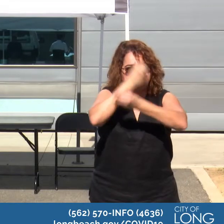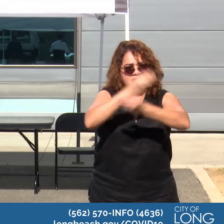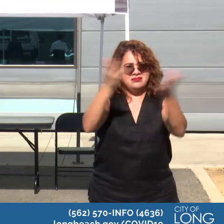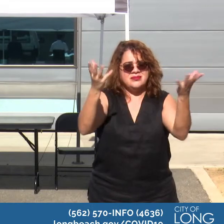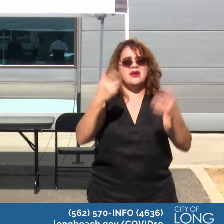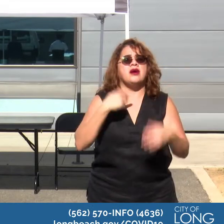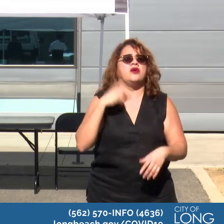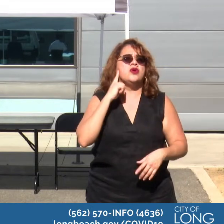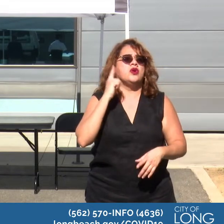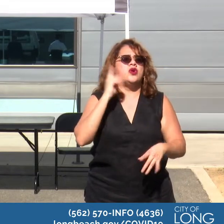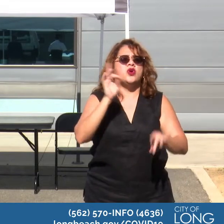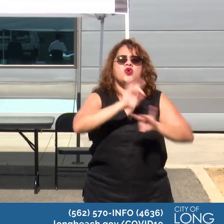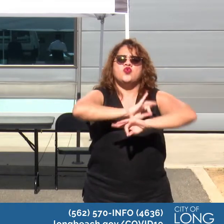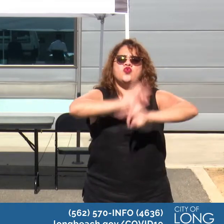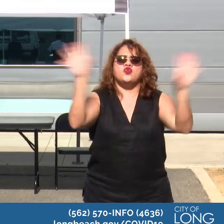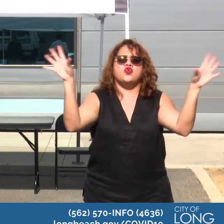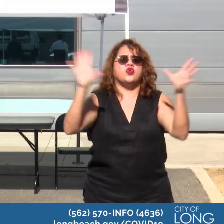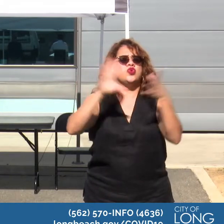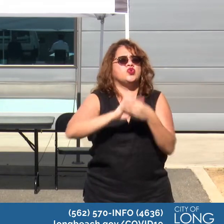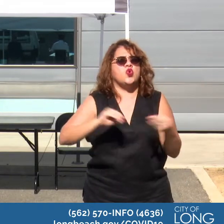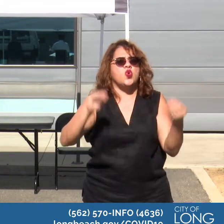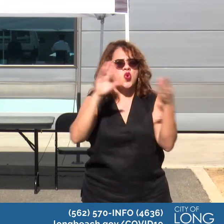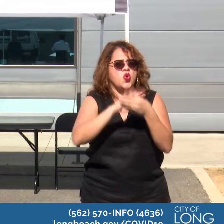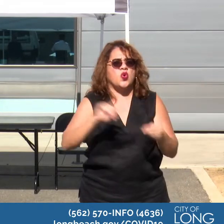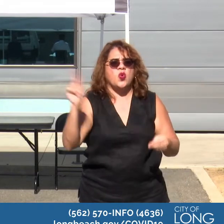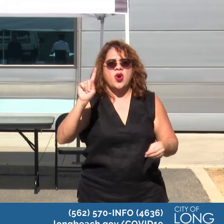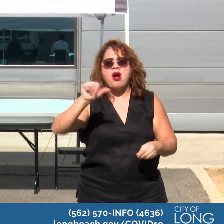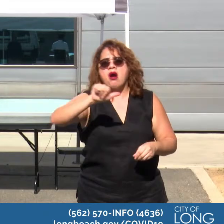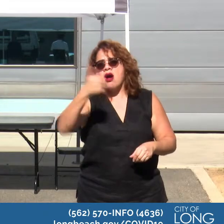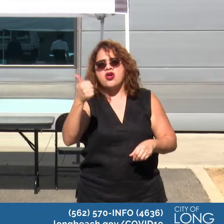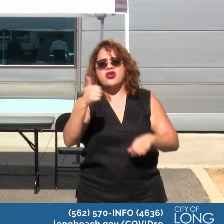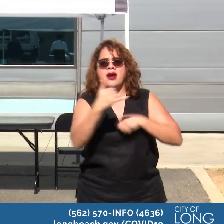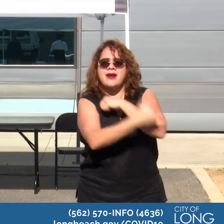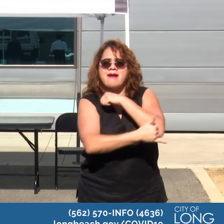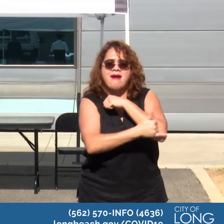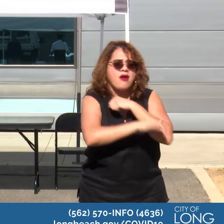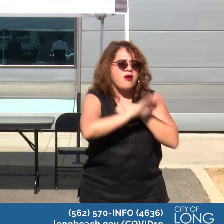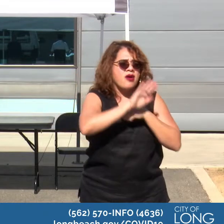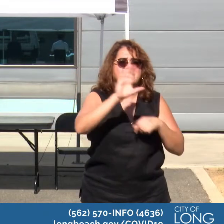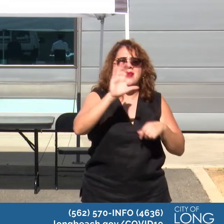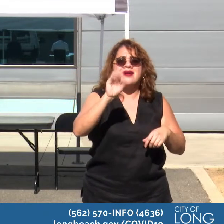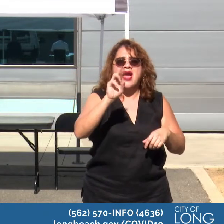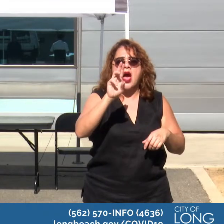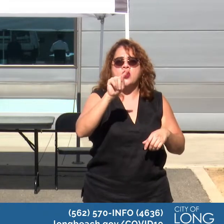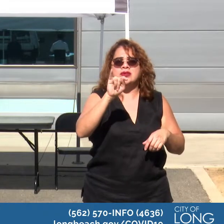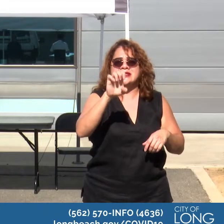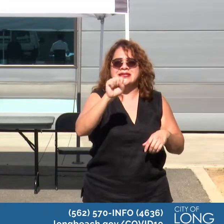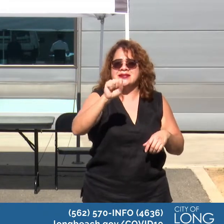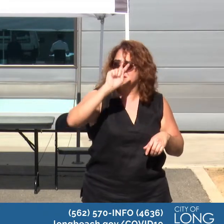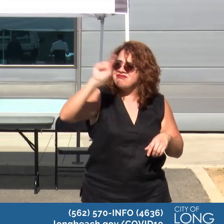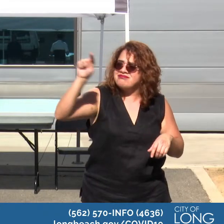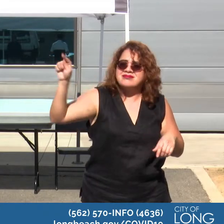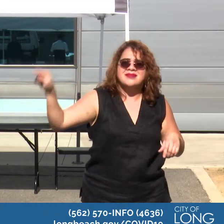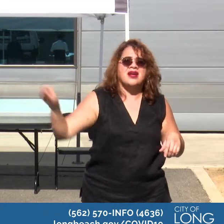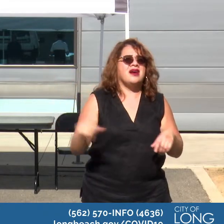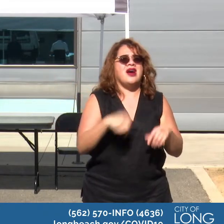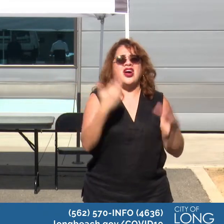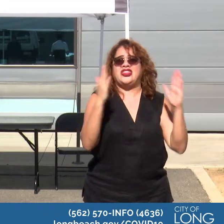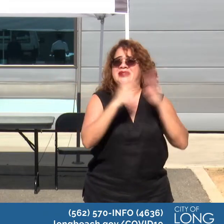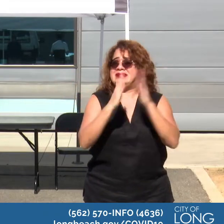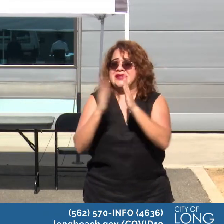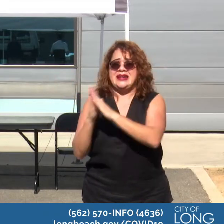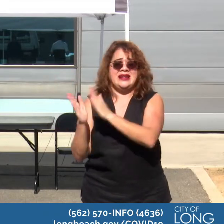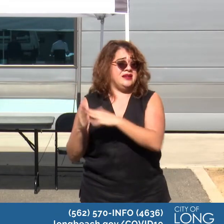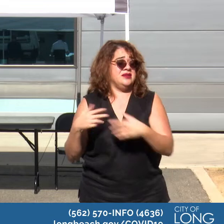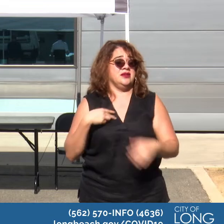other places, other counties, other cities, some horror stories. That is not happening in Long Beach. Our vaccination process